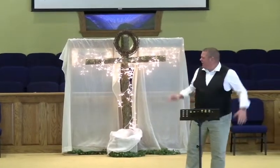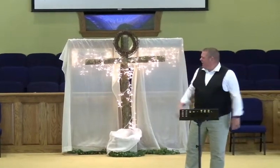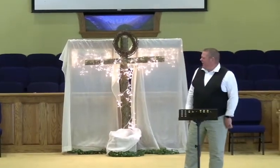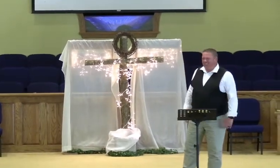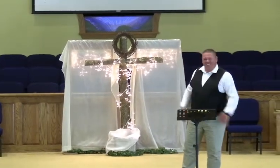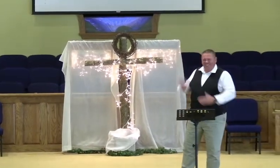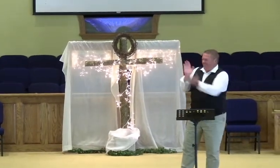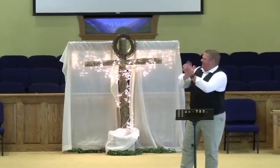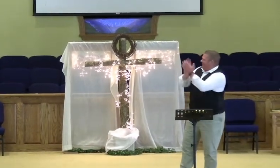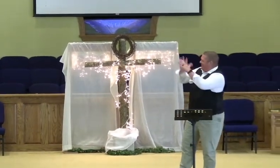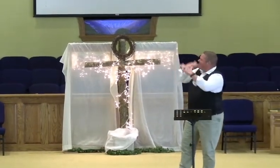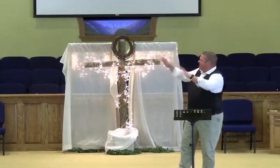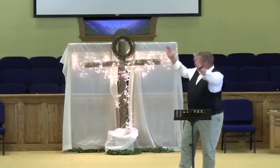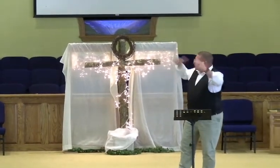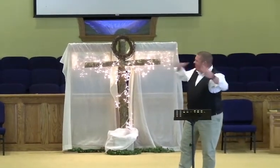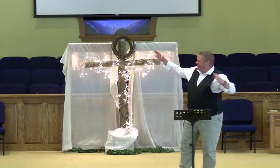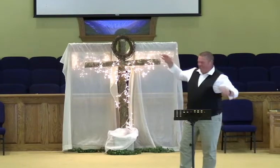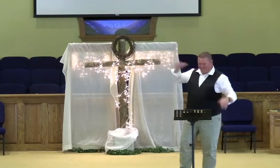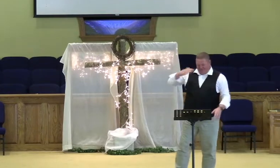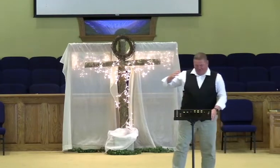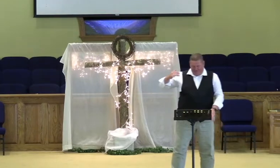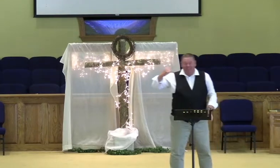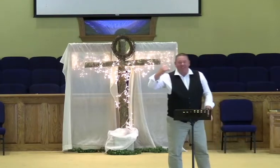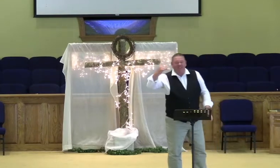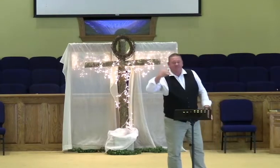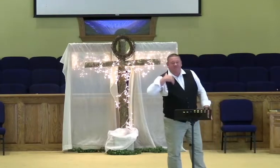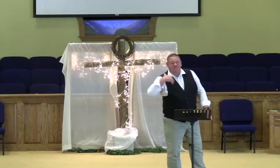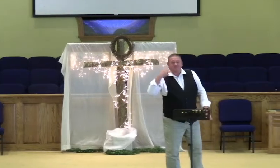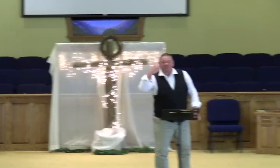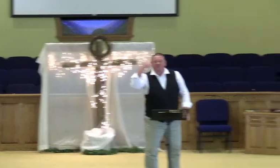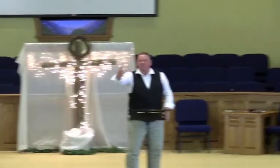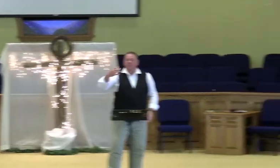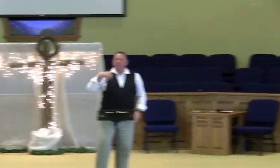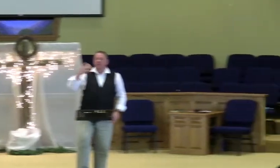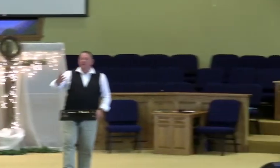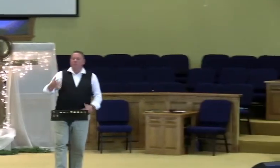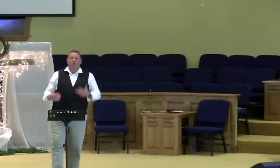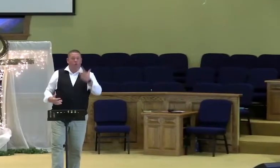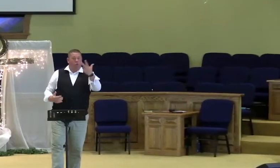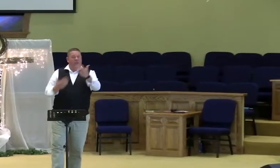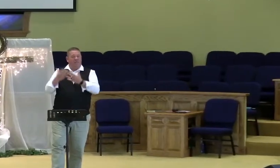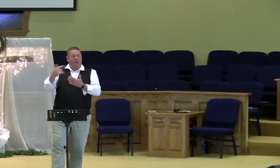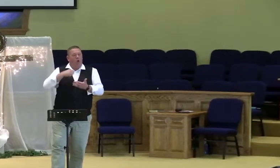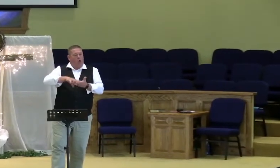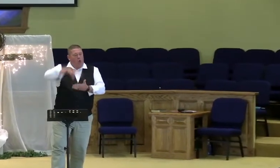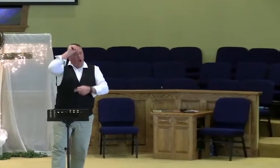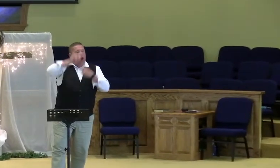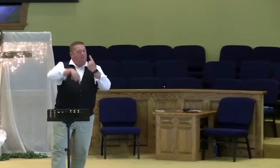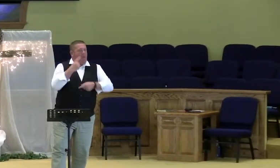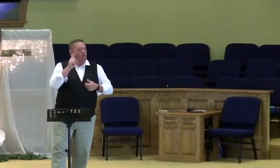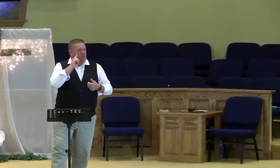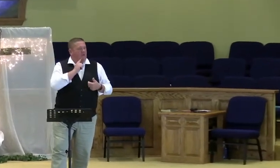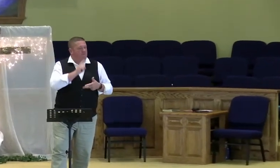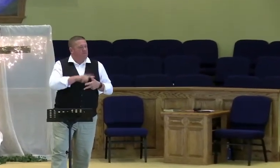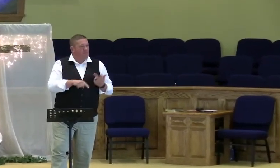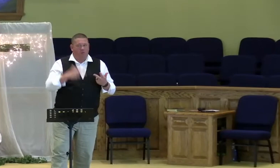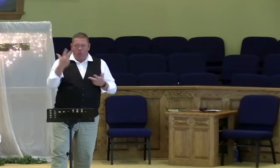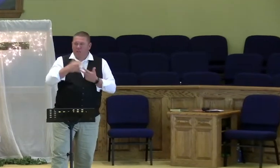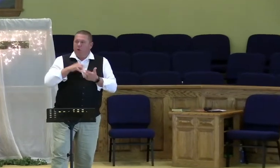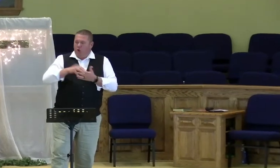That's what Jesus does. Good job, guys. Good job. Give him a hand. So I want to give you three things that we can learn about the deaf.